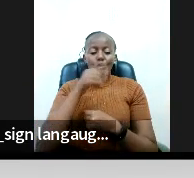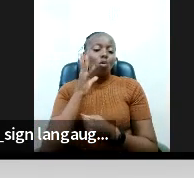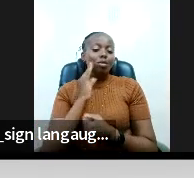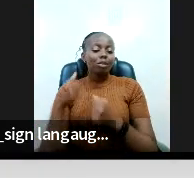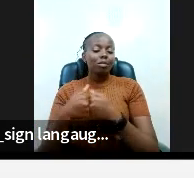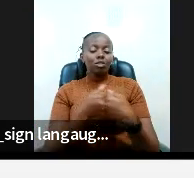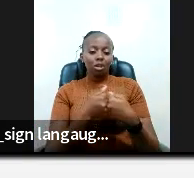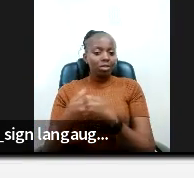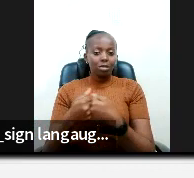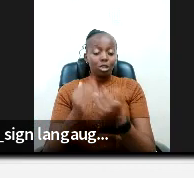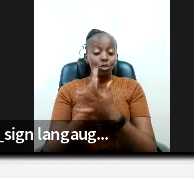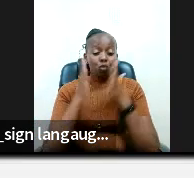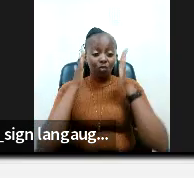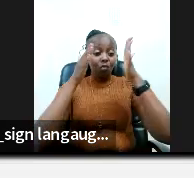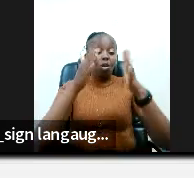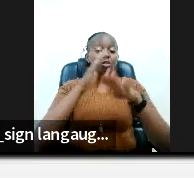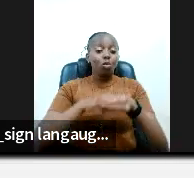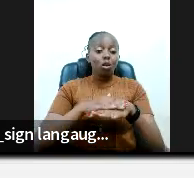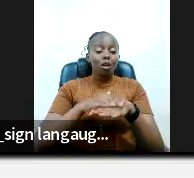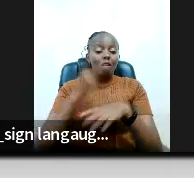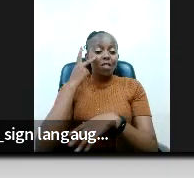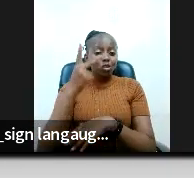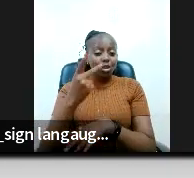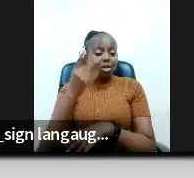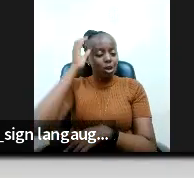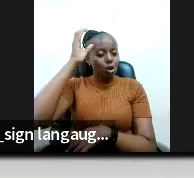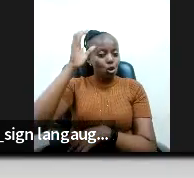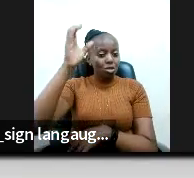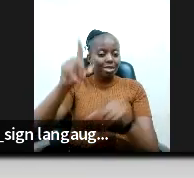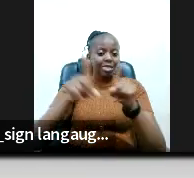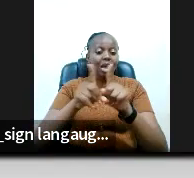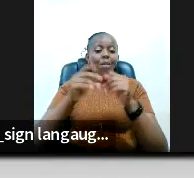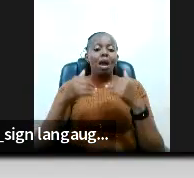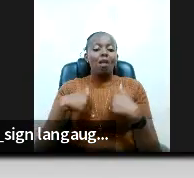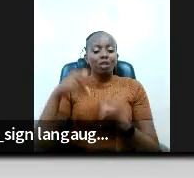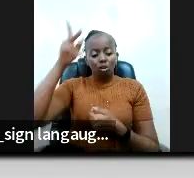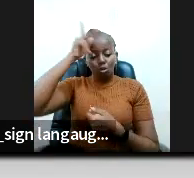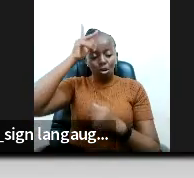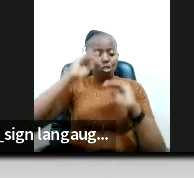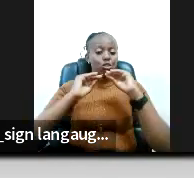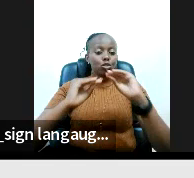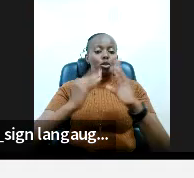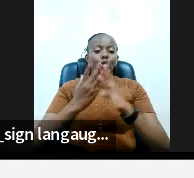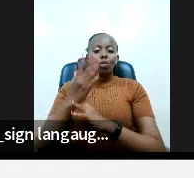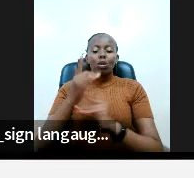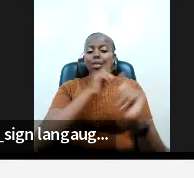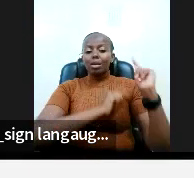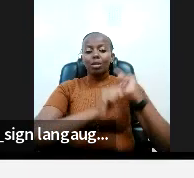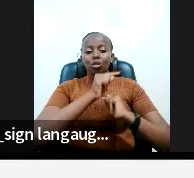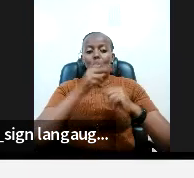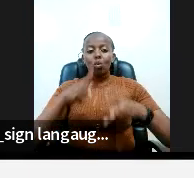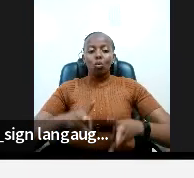paying attention, visualizing concepts, and retaining knowledge taught using the traditional style of